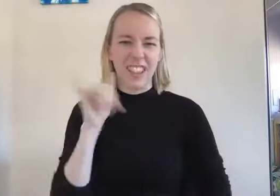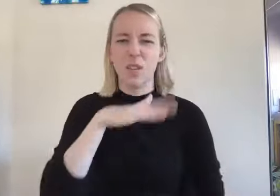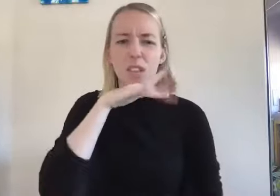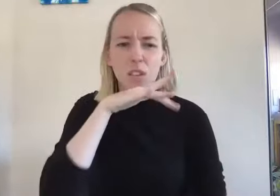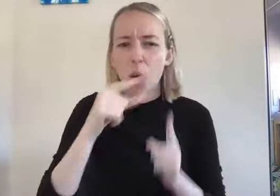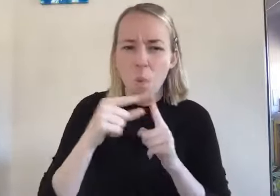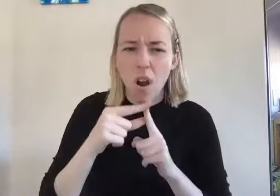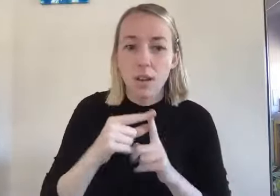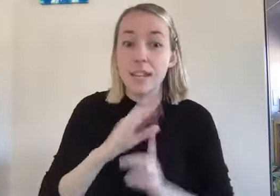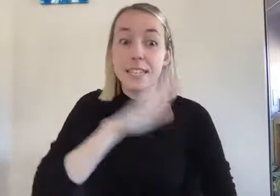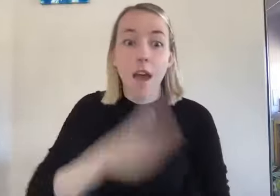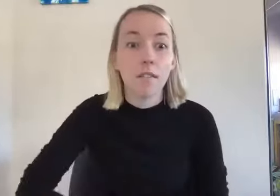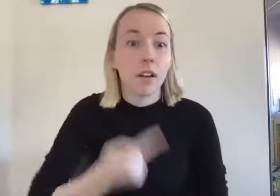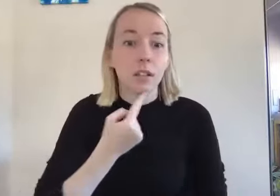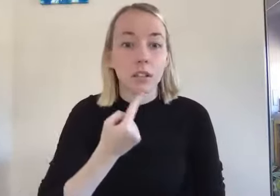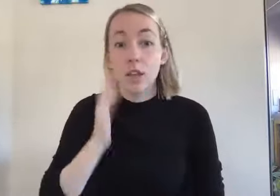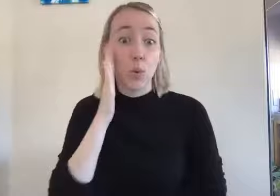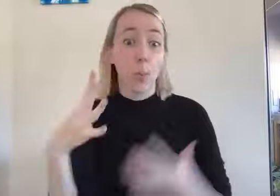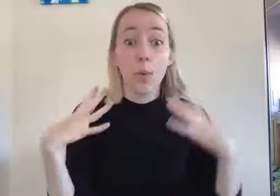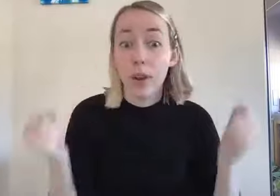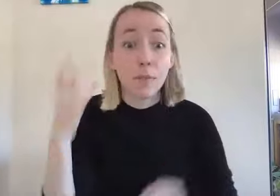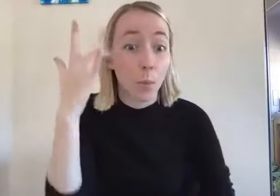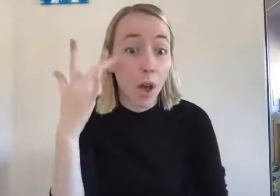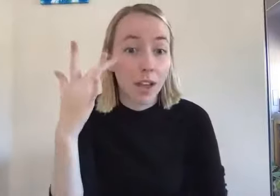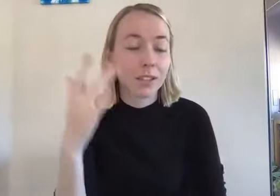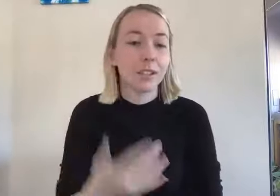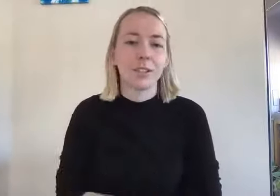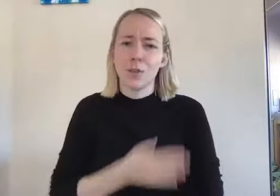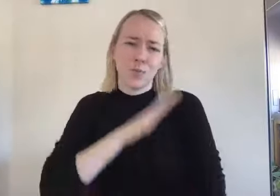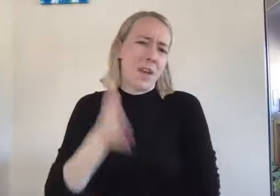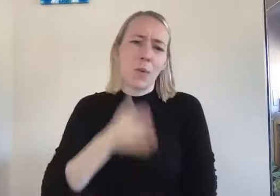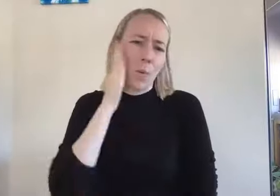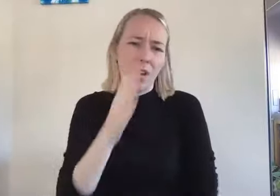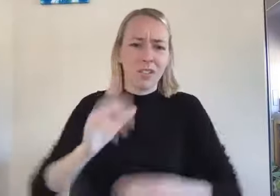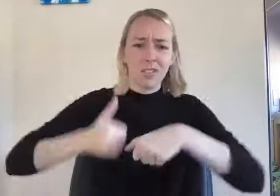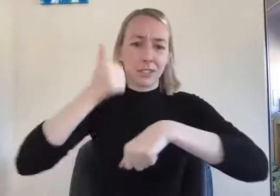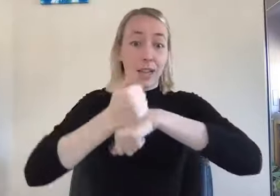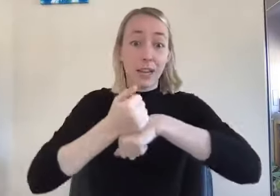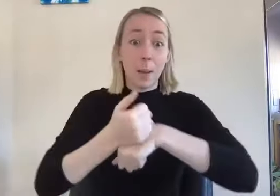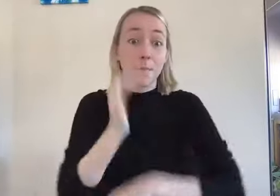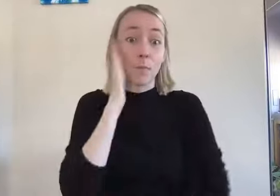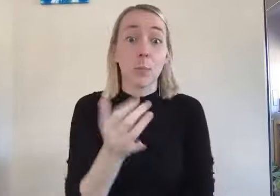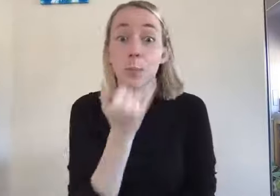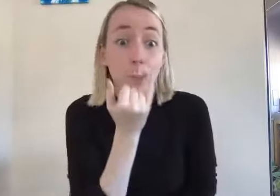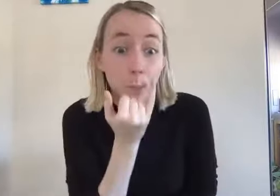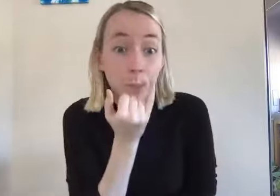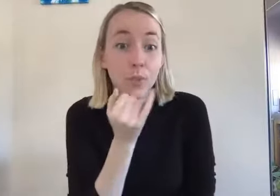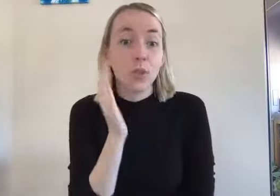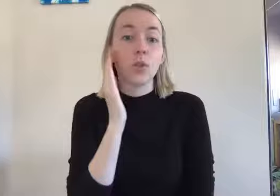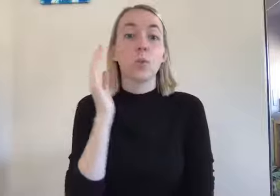That was a dirty word. Like, never say you're recovered, because you're setting yourself up for a slips, and you'll